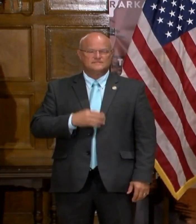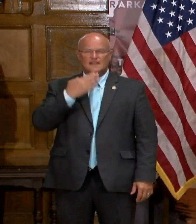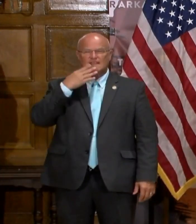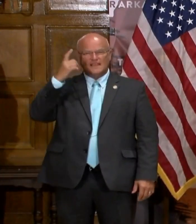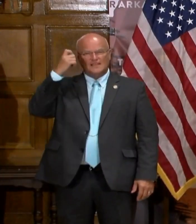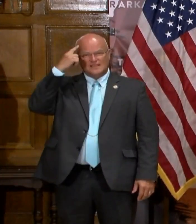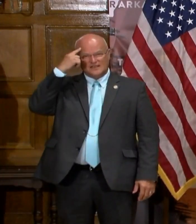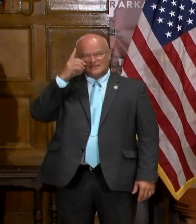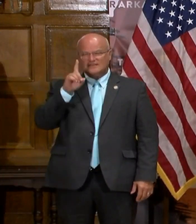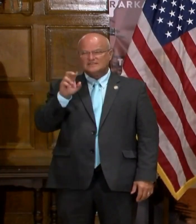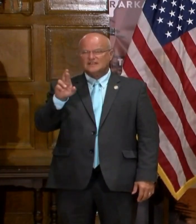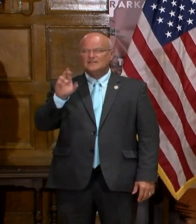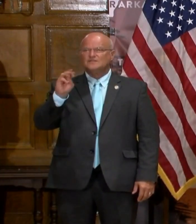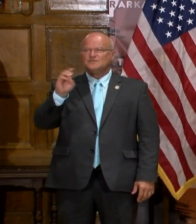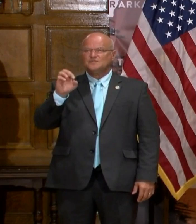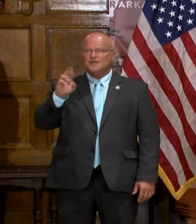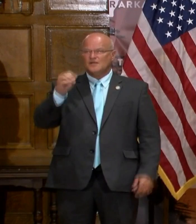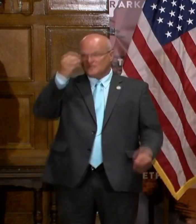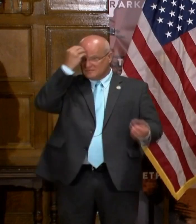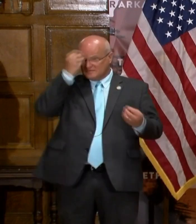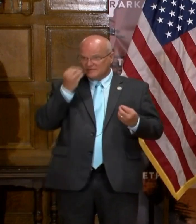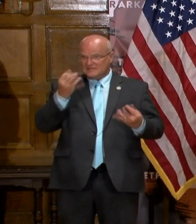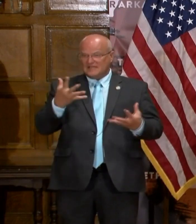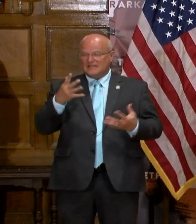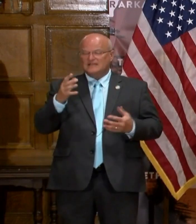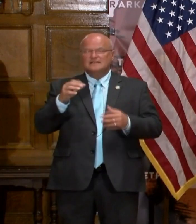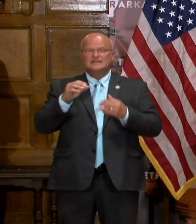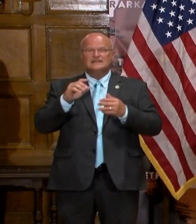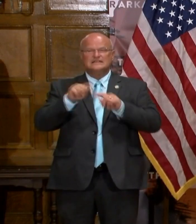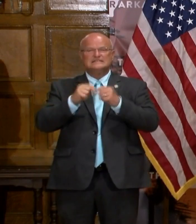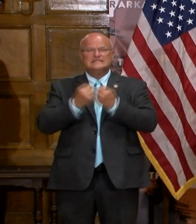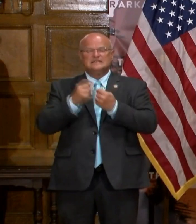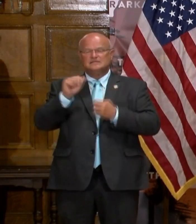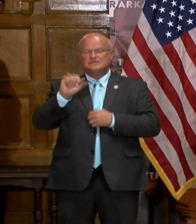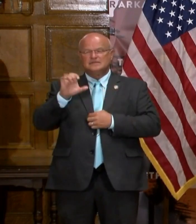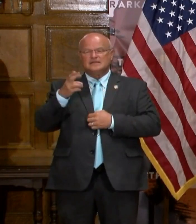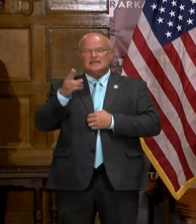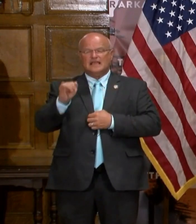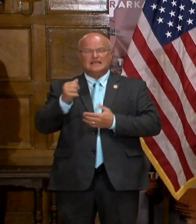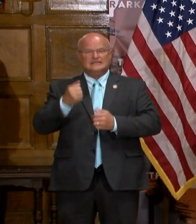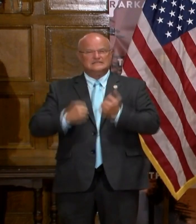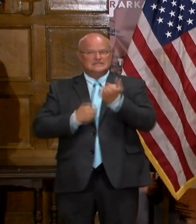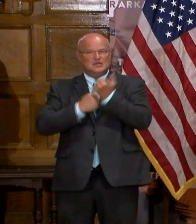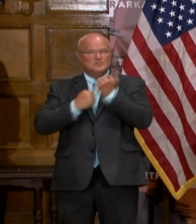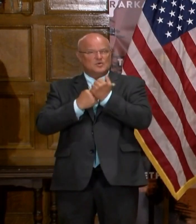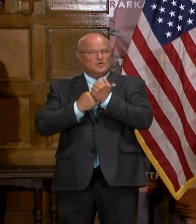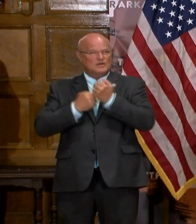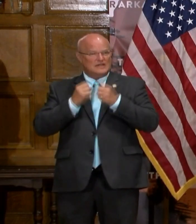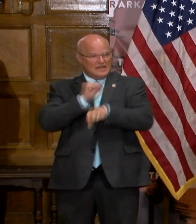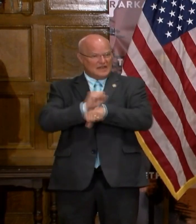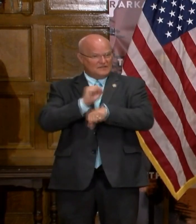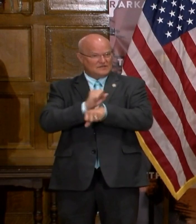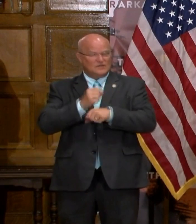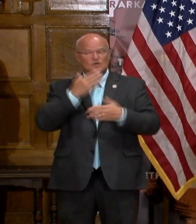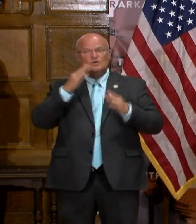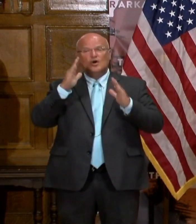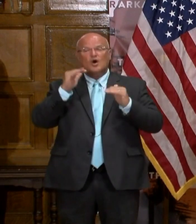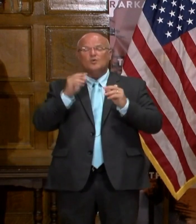Thank you, Governor and Dr. Romero, for letting our team at ACOS support your efforts, and we look forward to continuing to contribute in any way that we